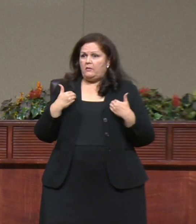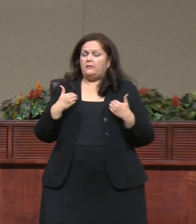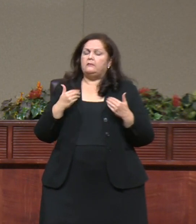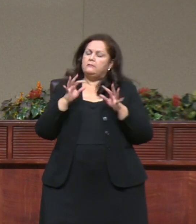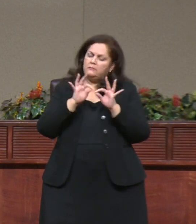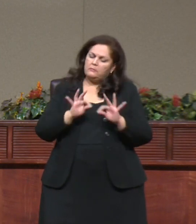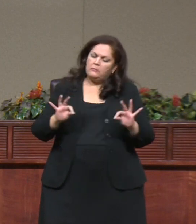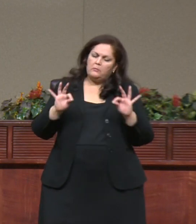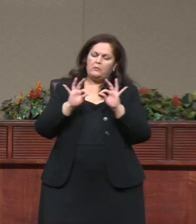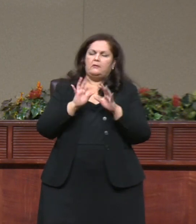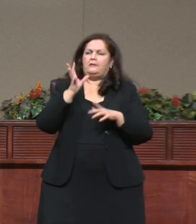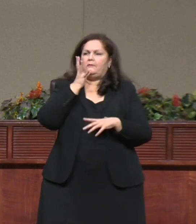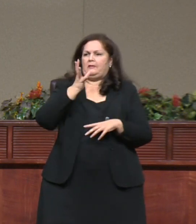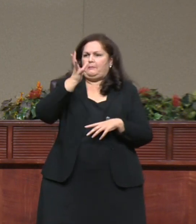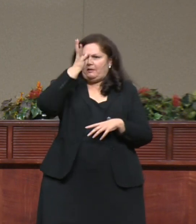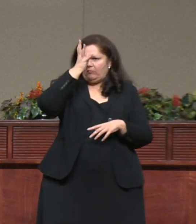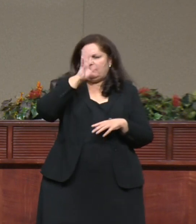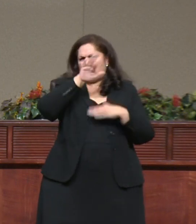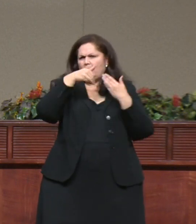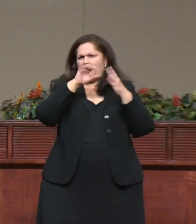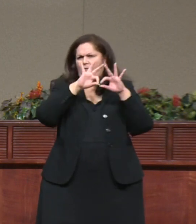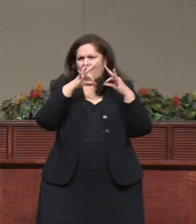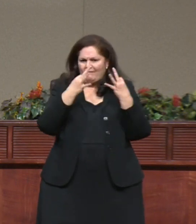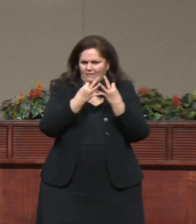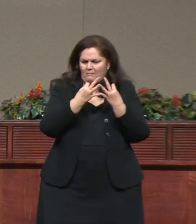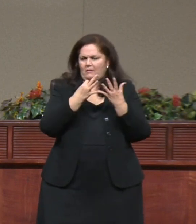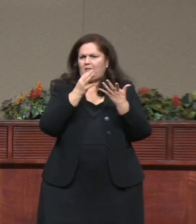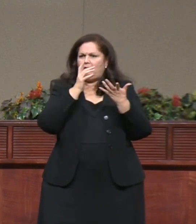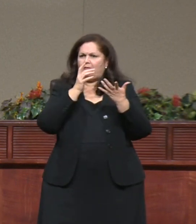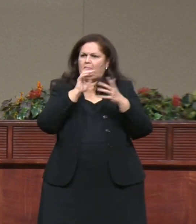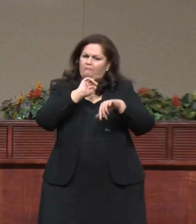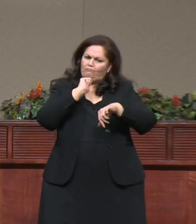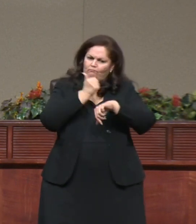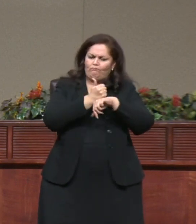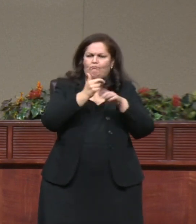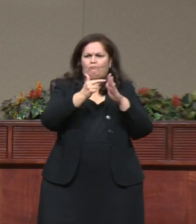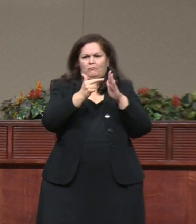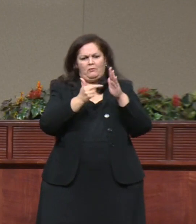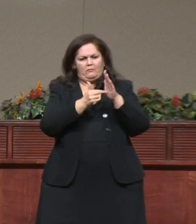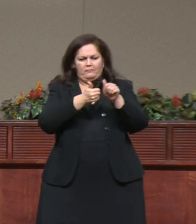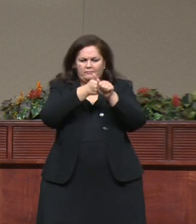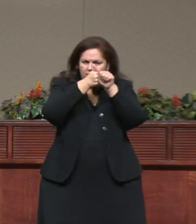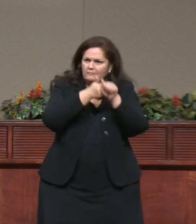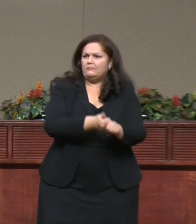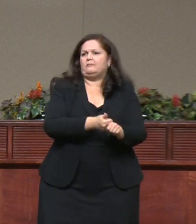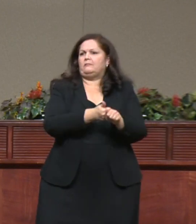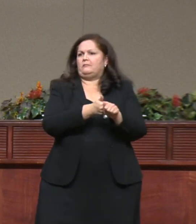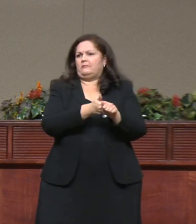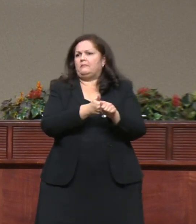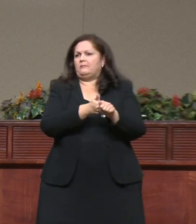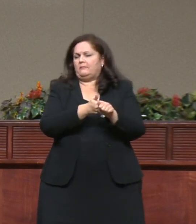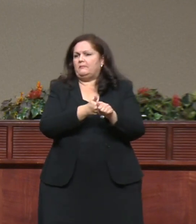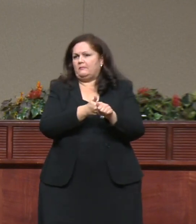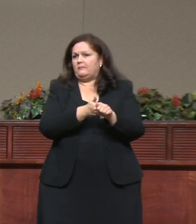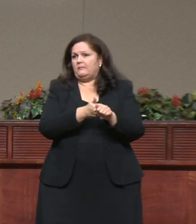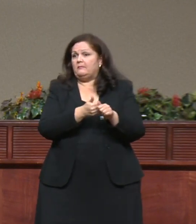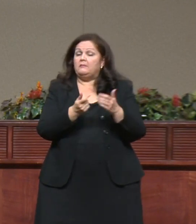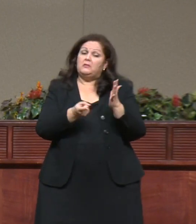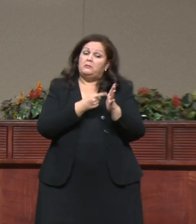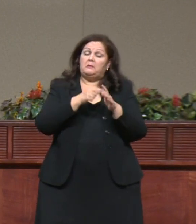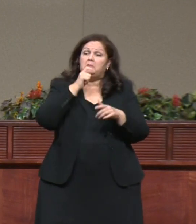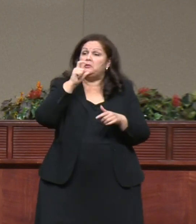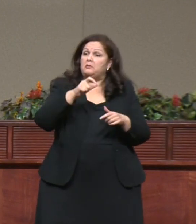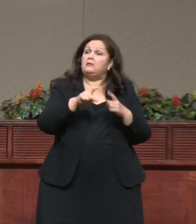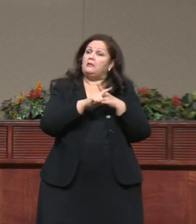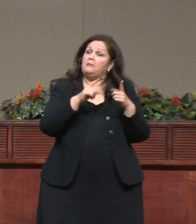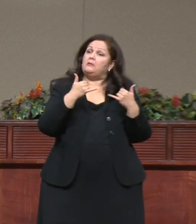and members of the family to start favoring those behaviors, even in settings where may not be needed, but